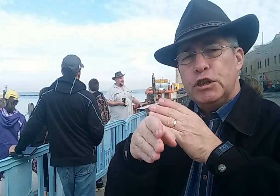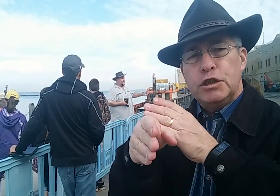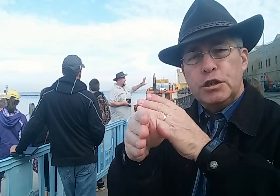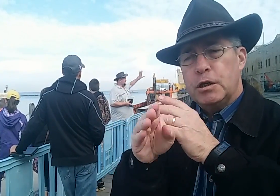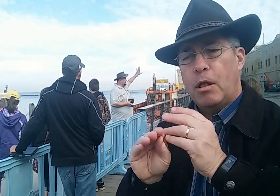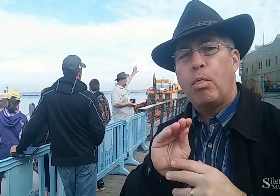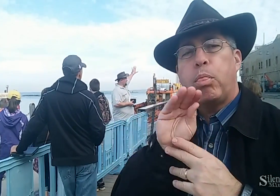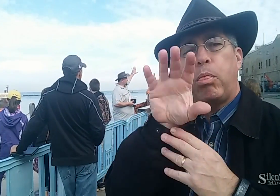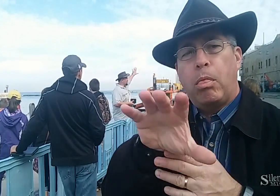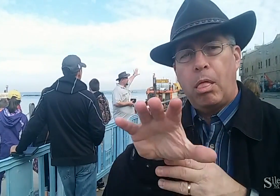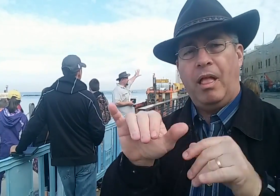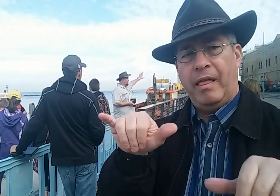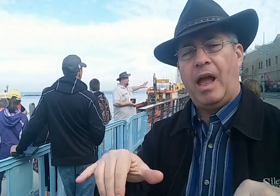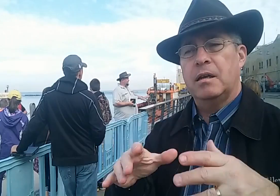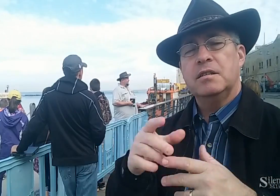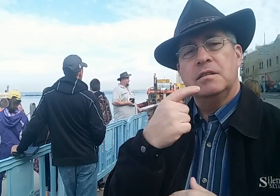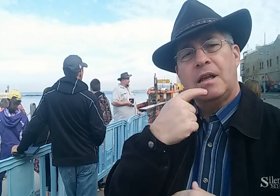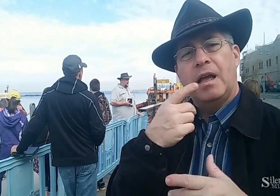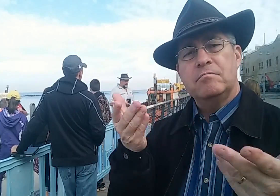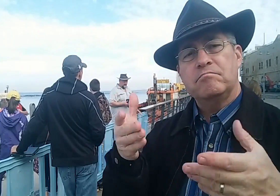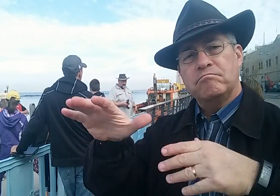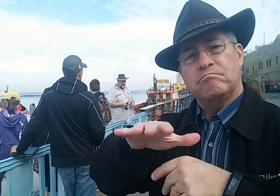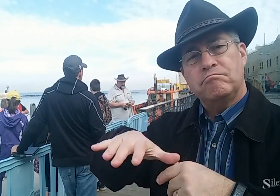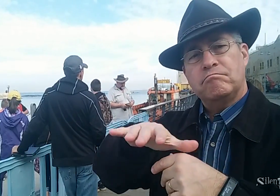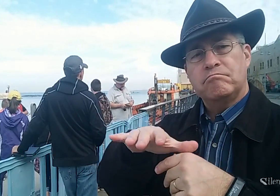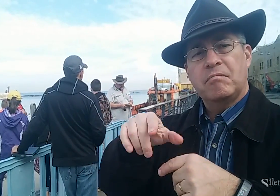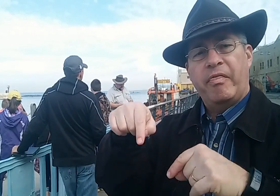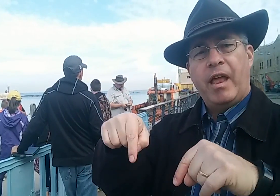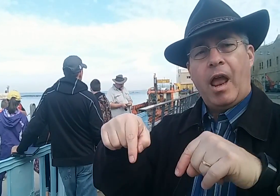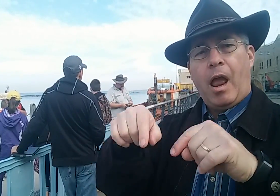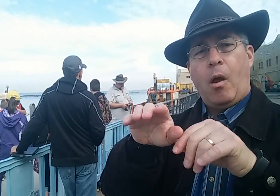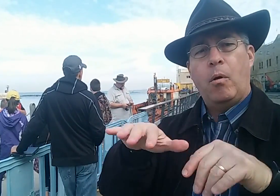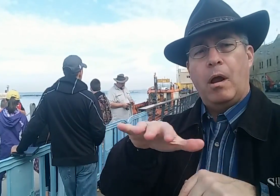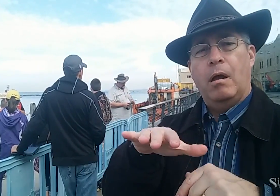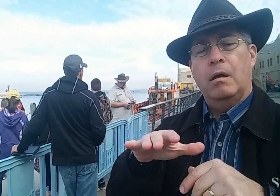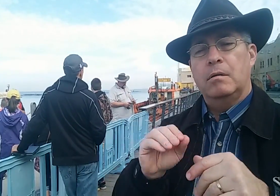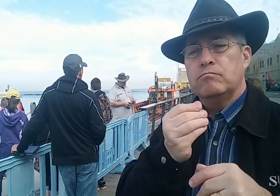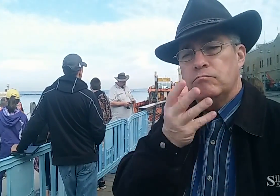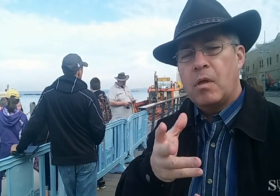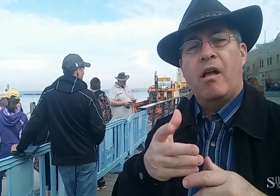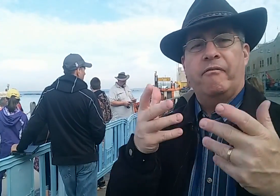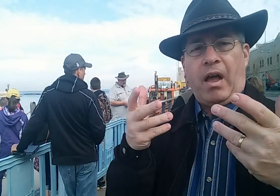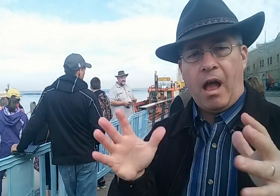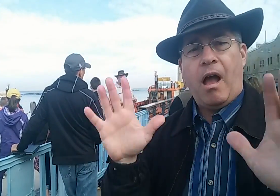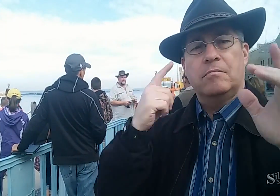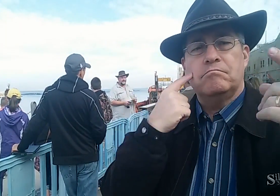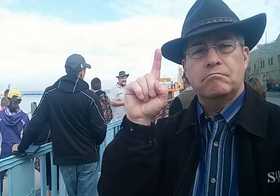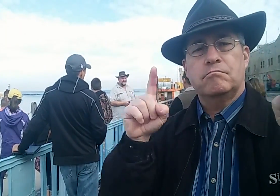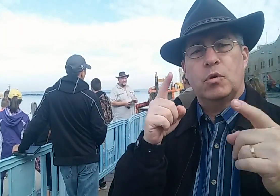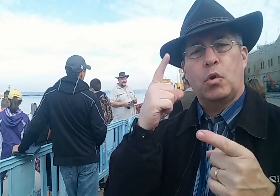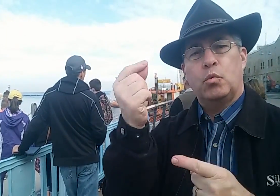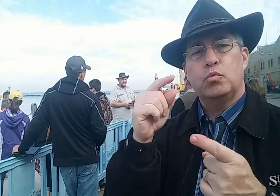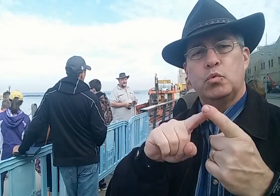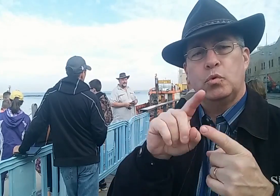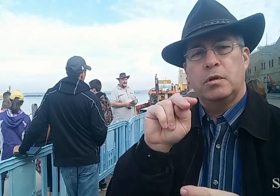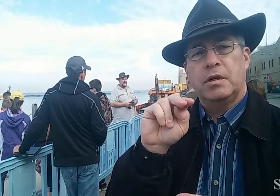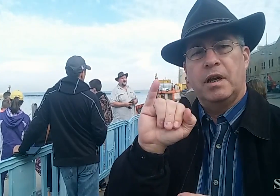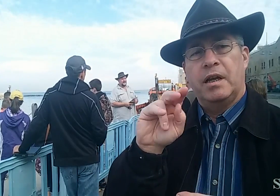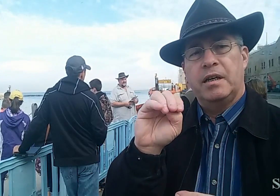And then when all took place, this is also the area that he was spit out on the dry